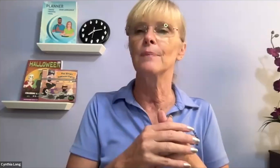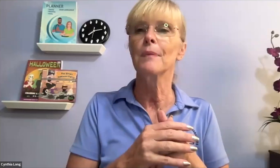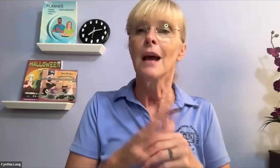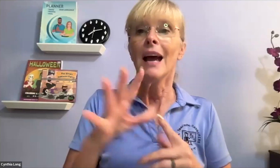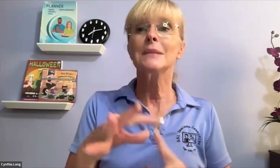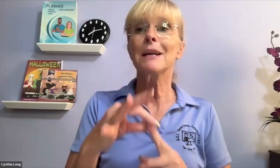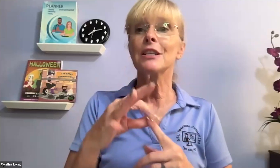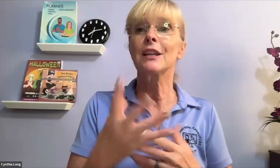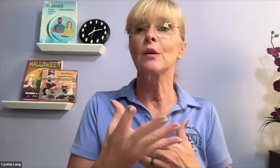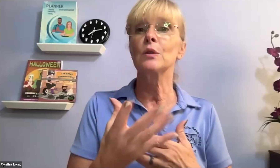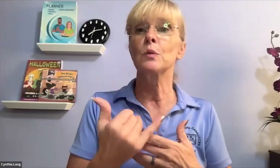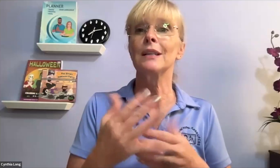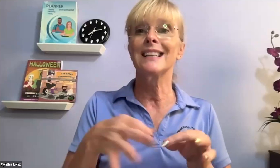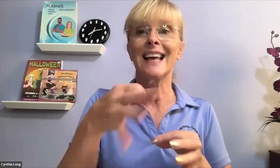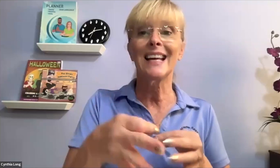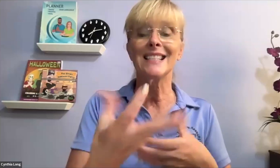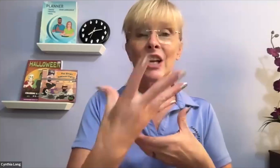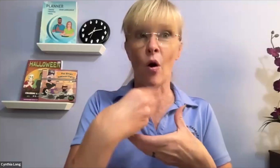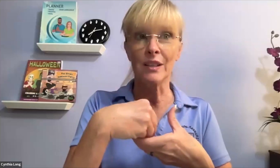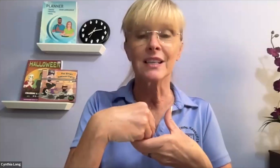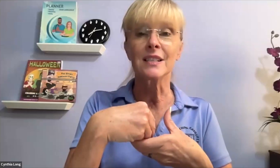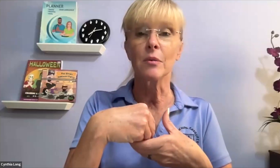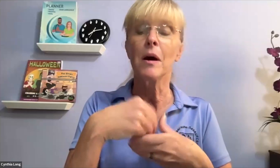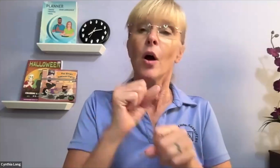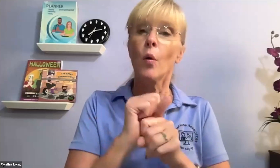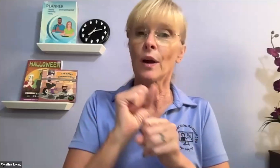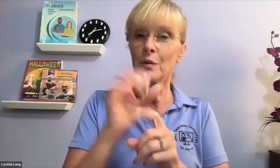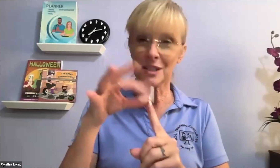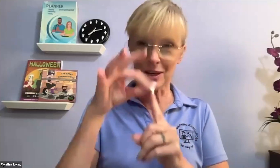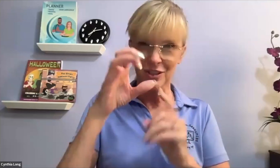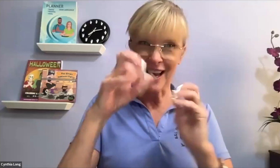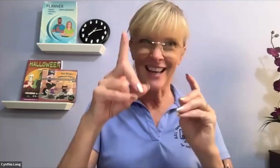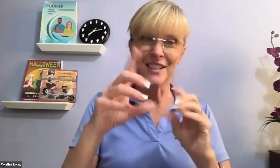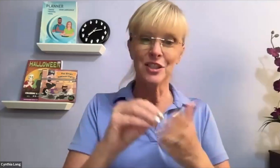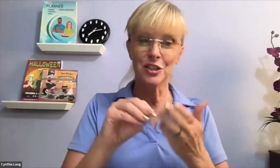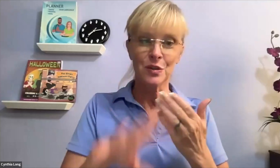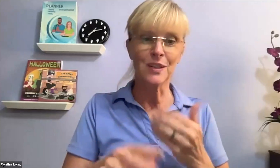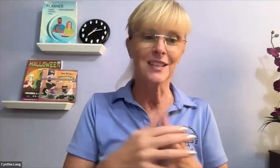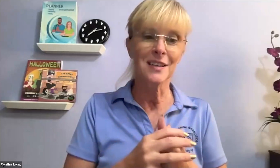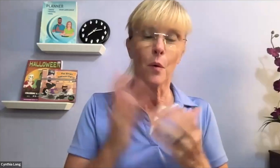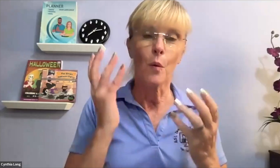children, especially those with delays in autism, working with special ed students.